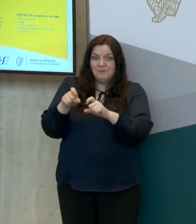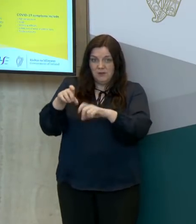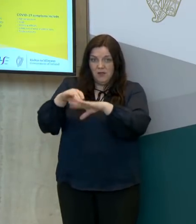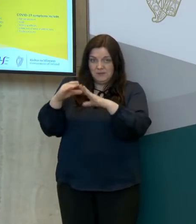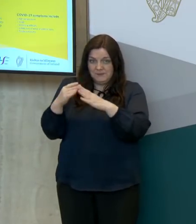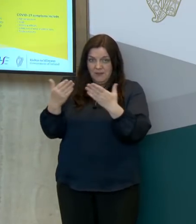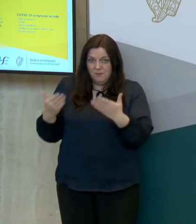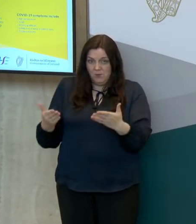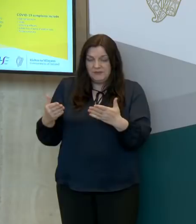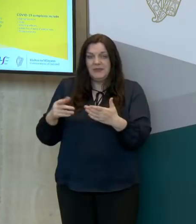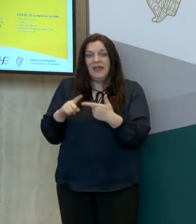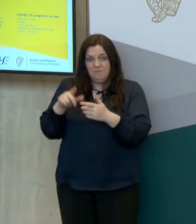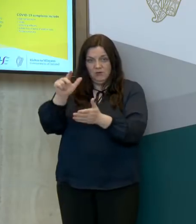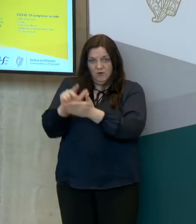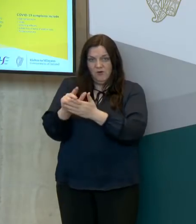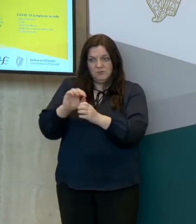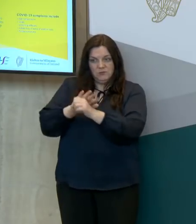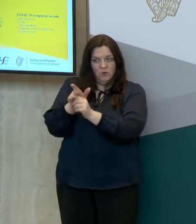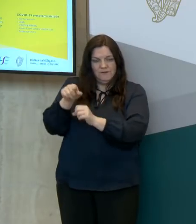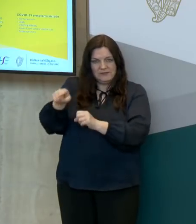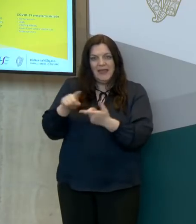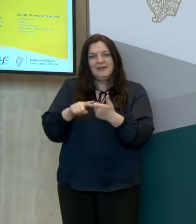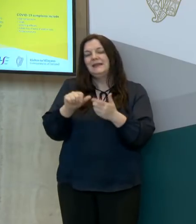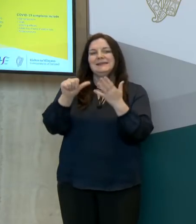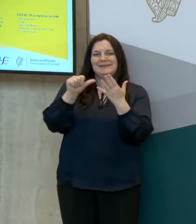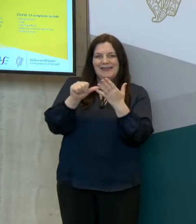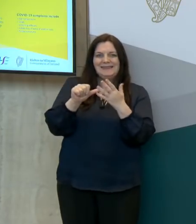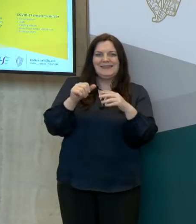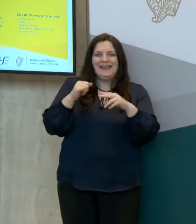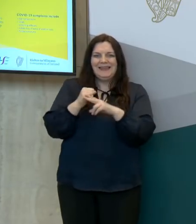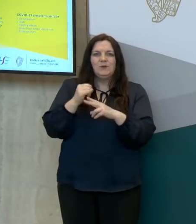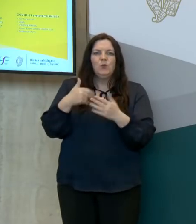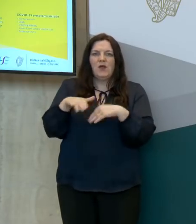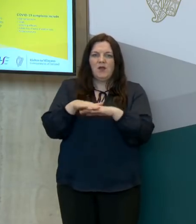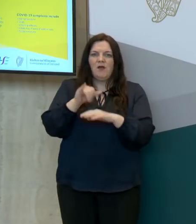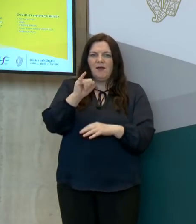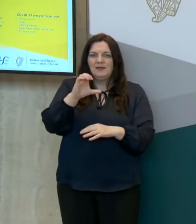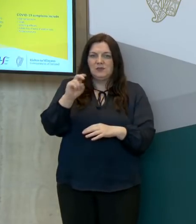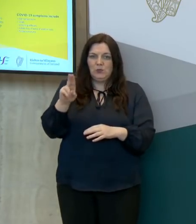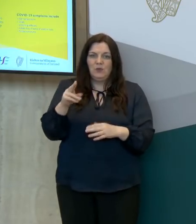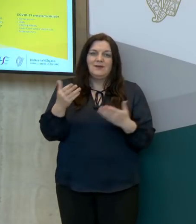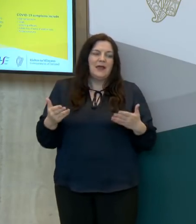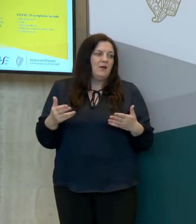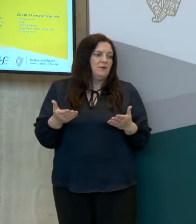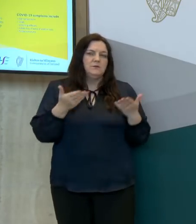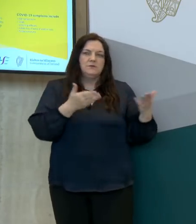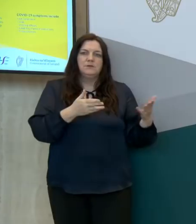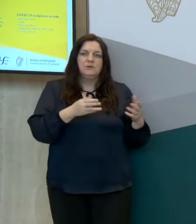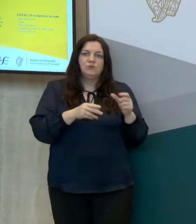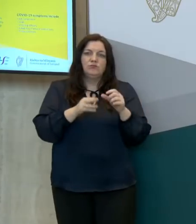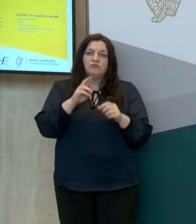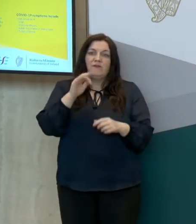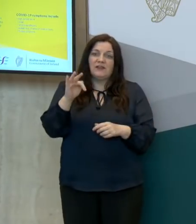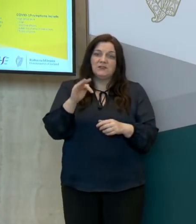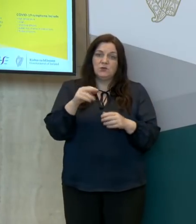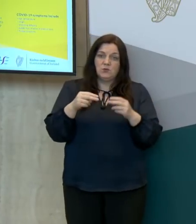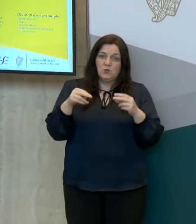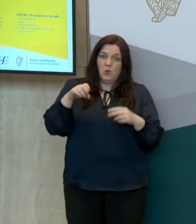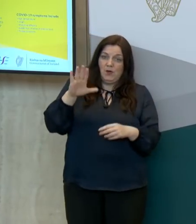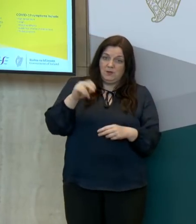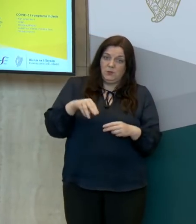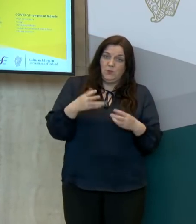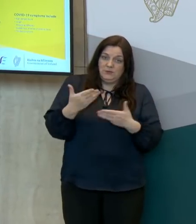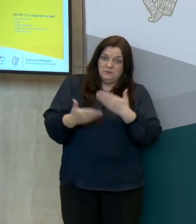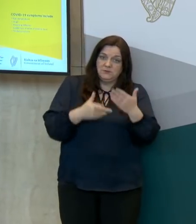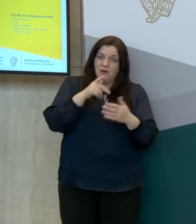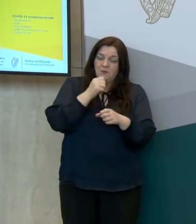and 6 confirmed cases are in critical care. So I'll now hand over to Professor Nolan to give us an update from his